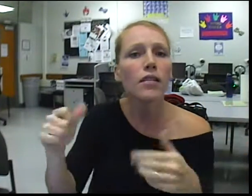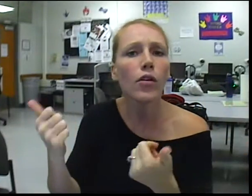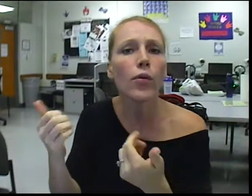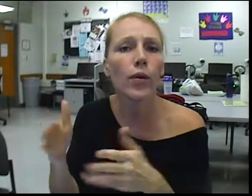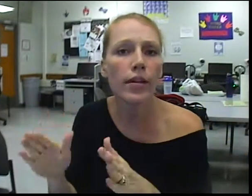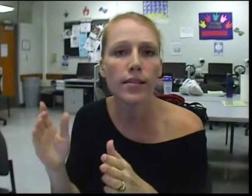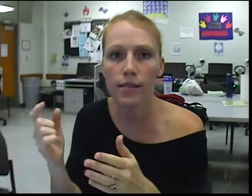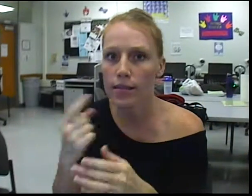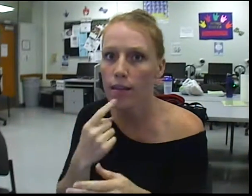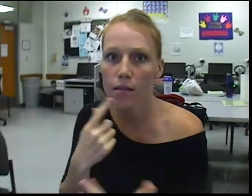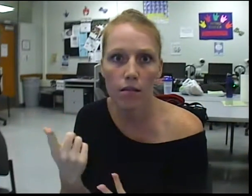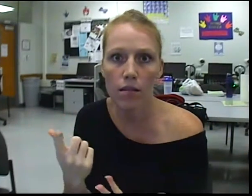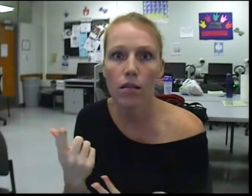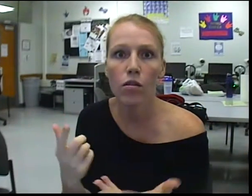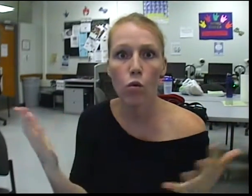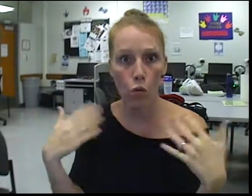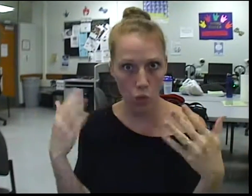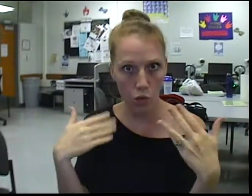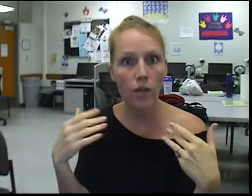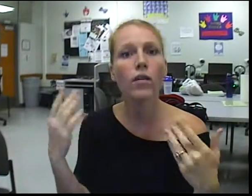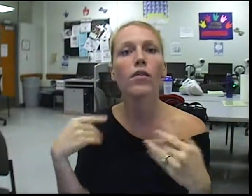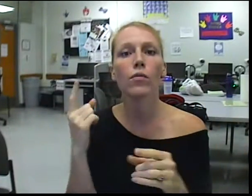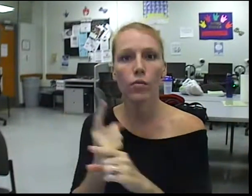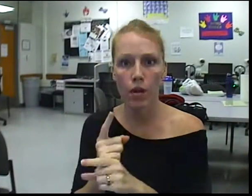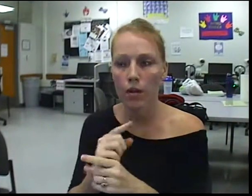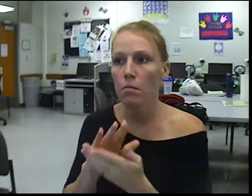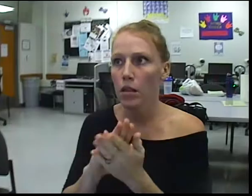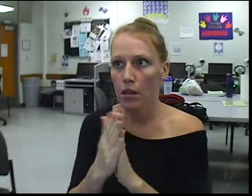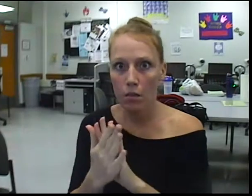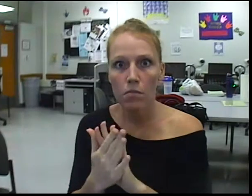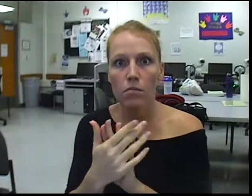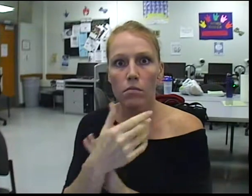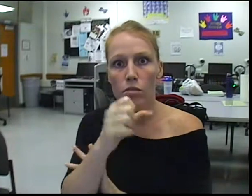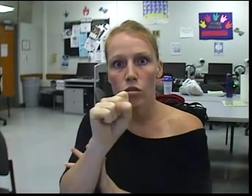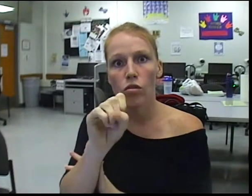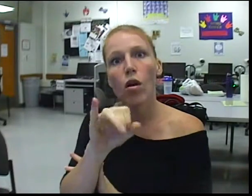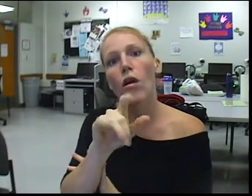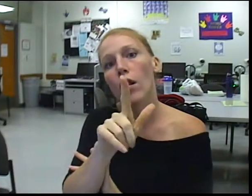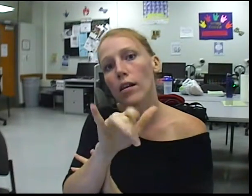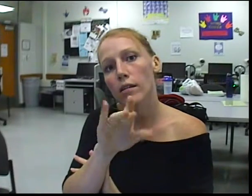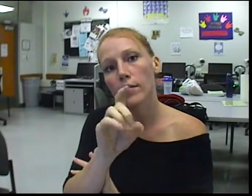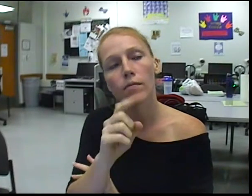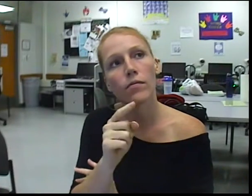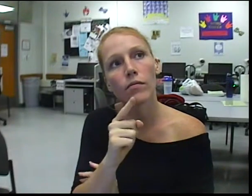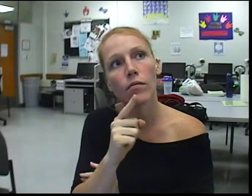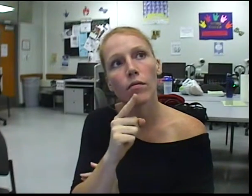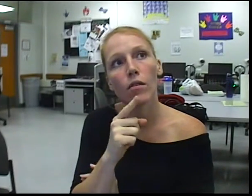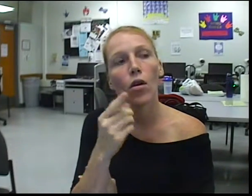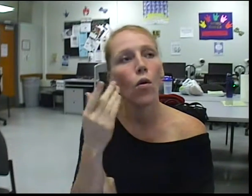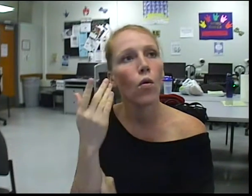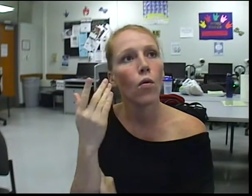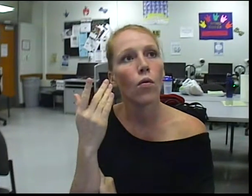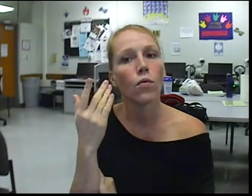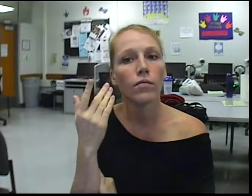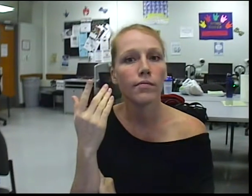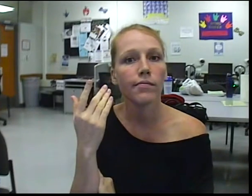solid. Why do you think that the water vapor in the air is collecting on the outside of the test tube?